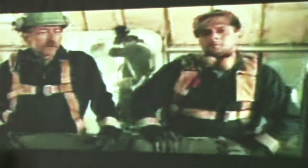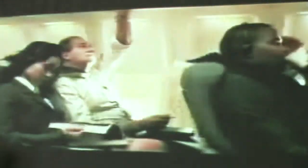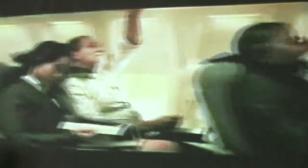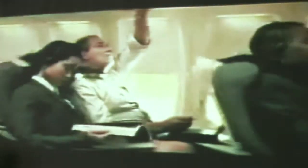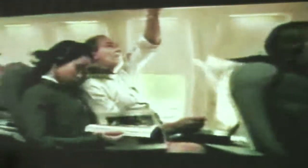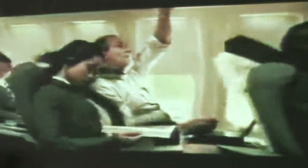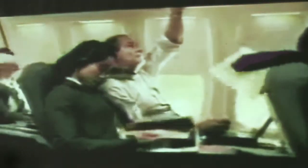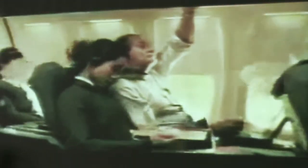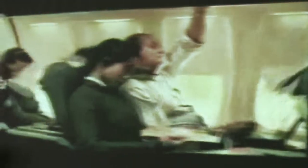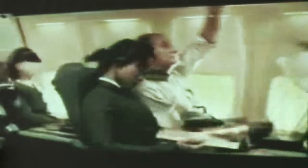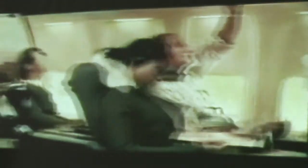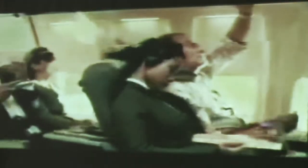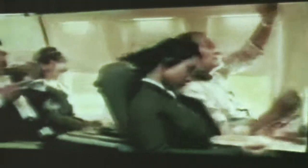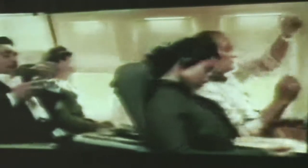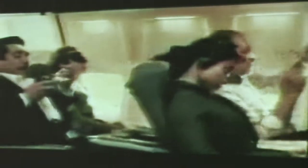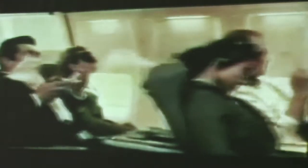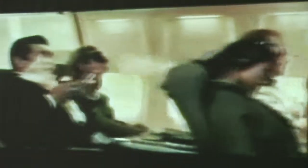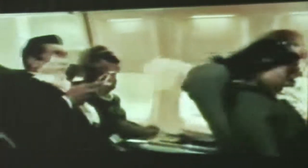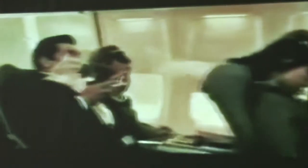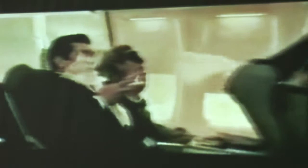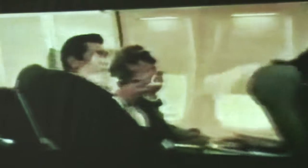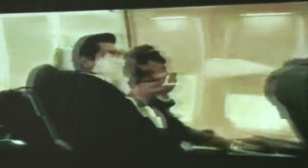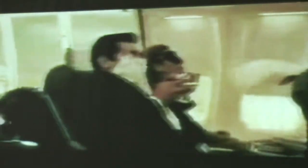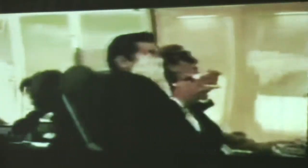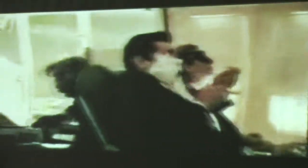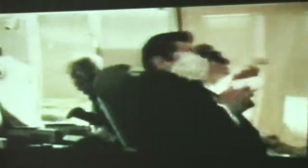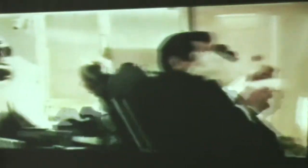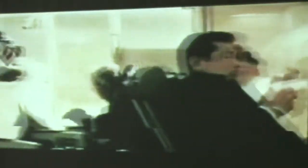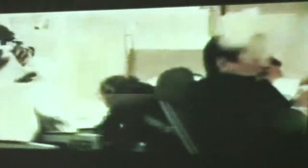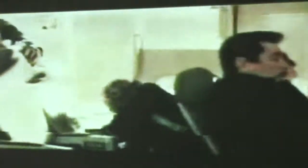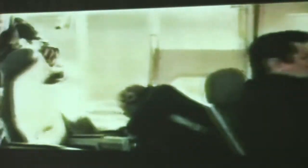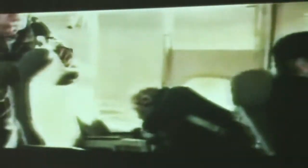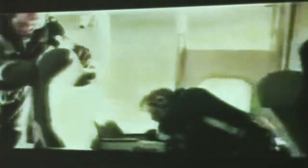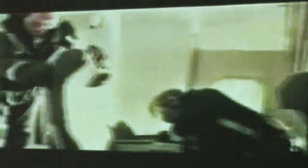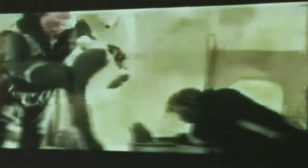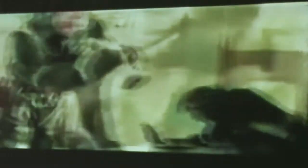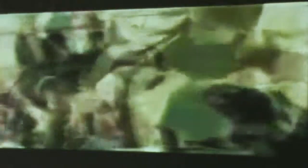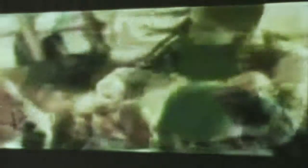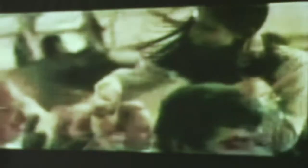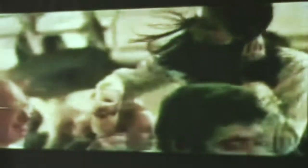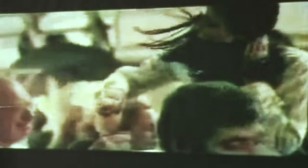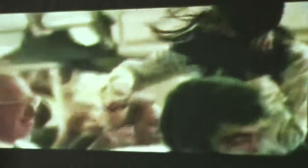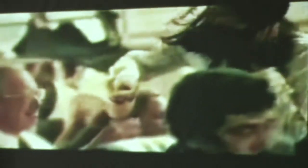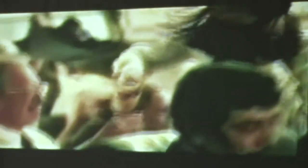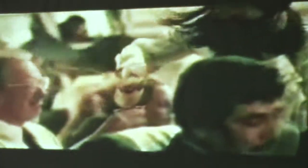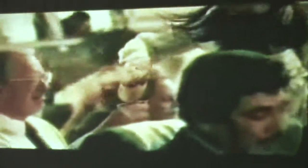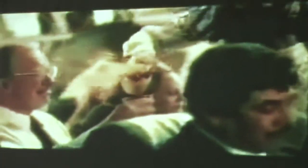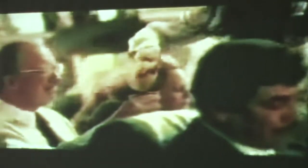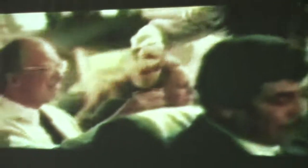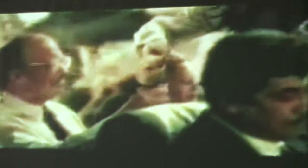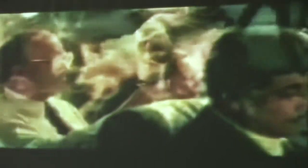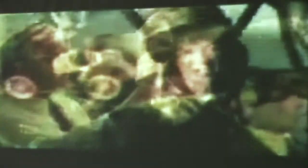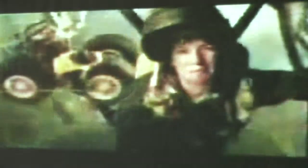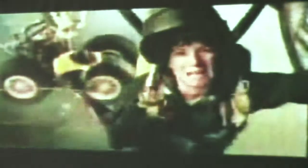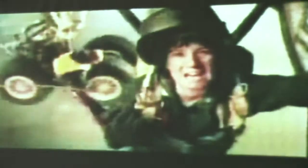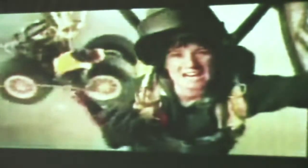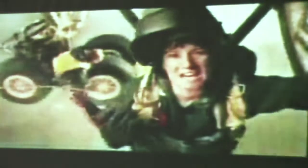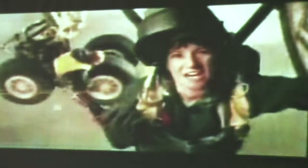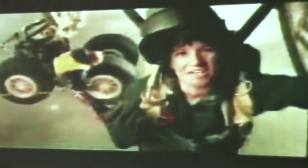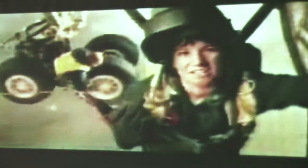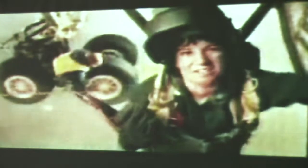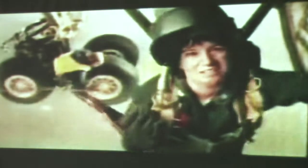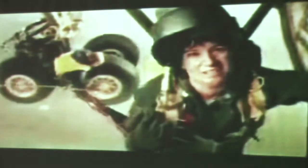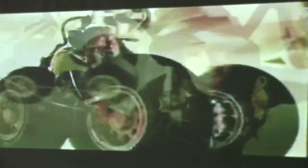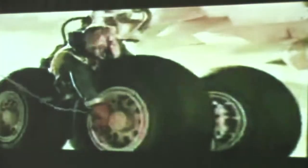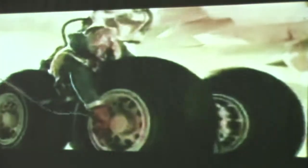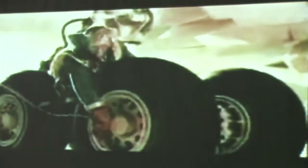owls. These people back here, that's why I come to work. That's why I build airplanes in the sky. We're not just building a plane